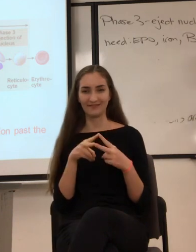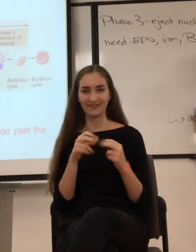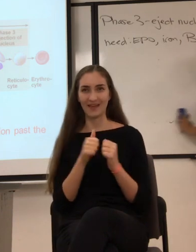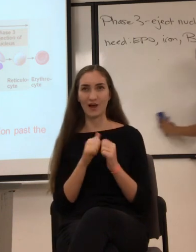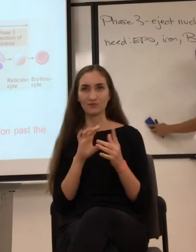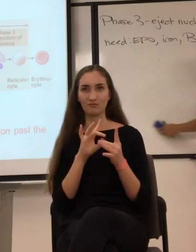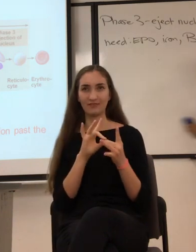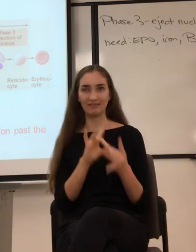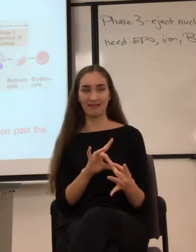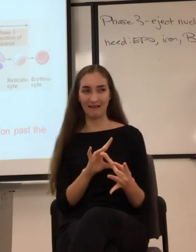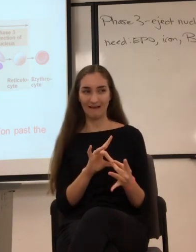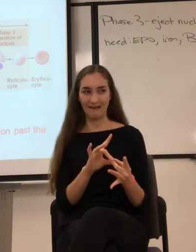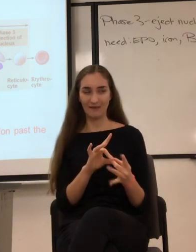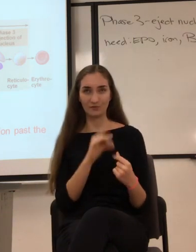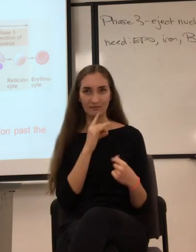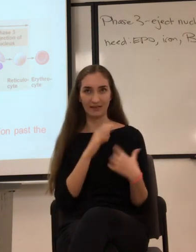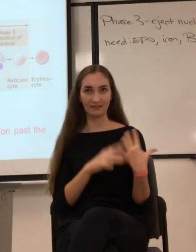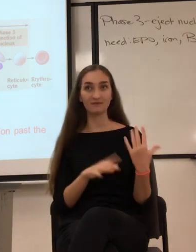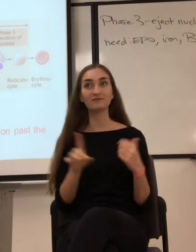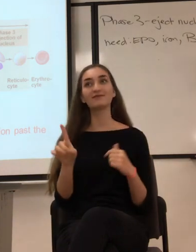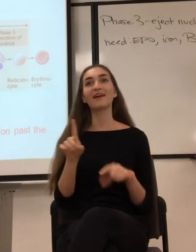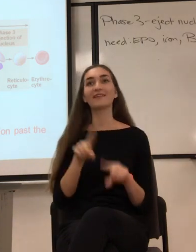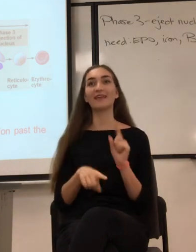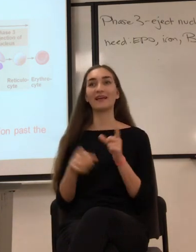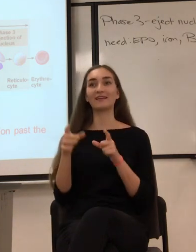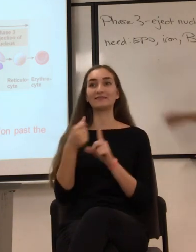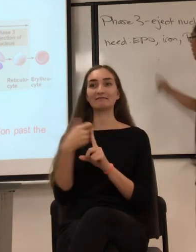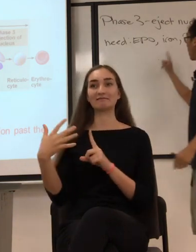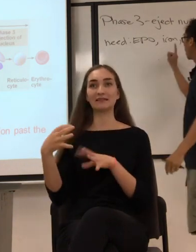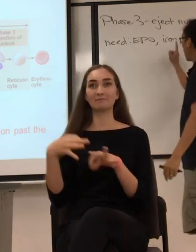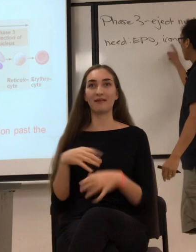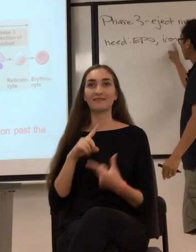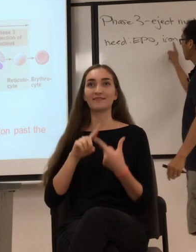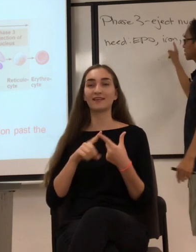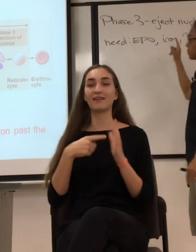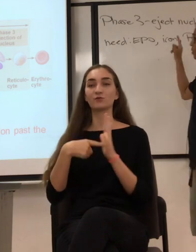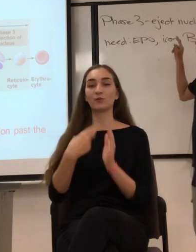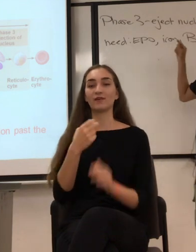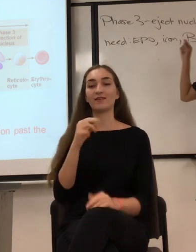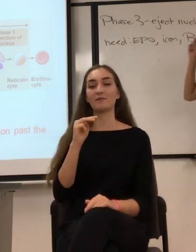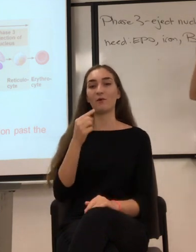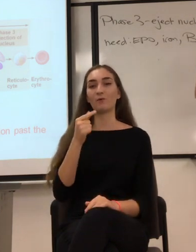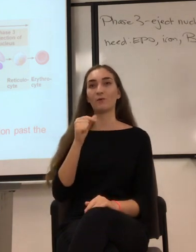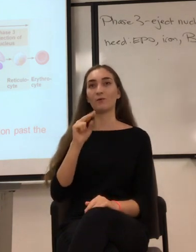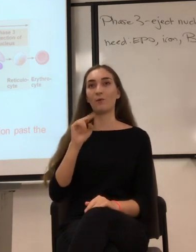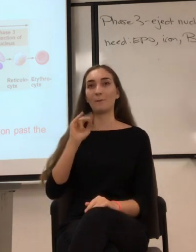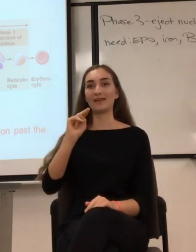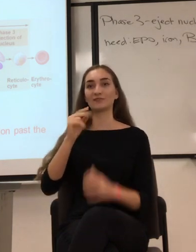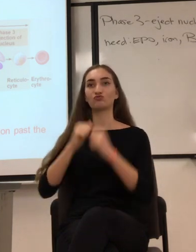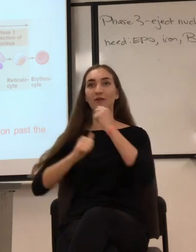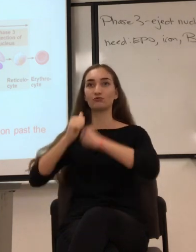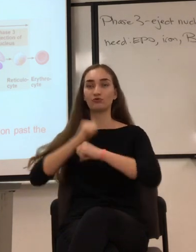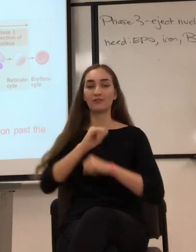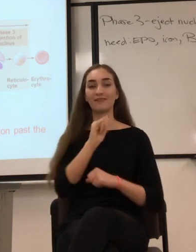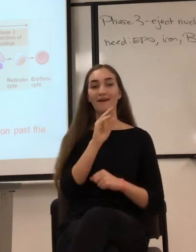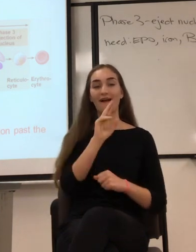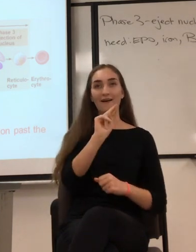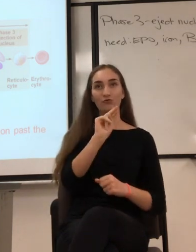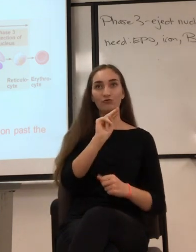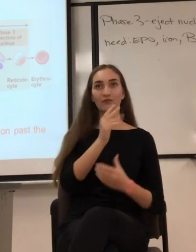Yeah, I can't really show you that until I show you hemoglobin structure. Iron is a component of hemoglobin,